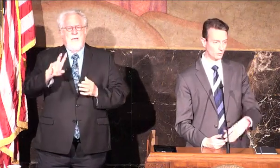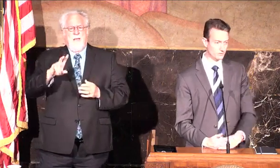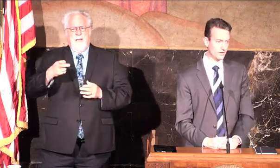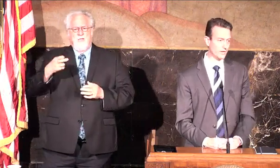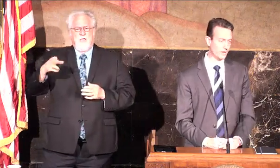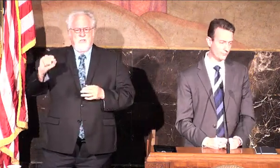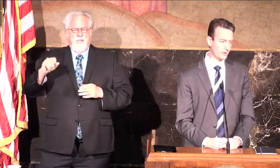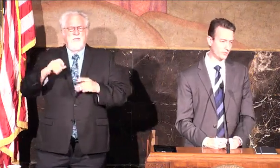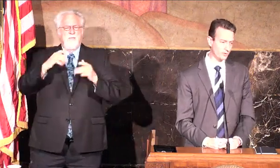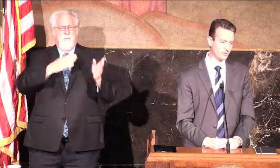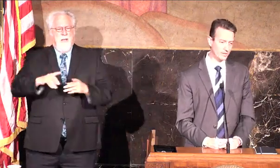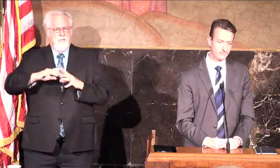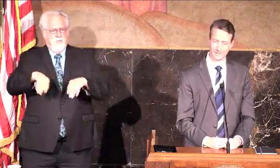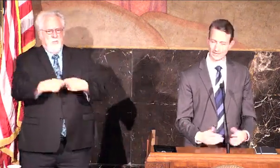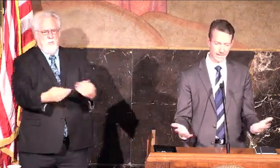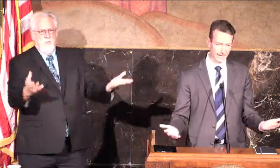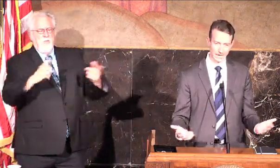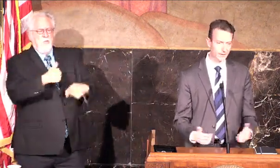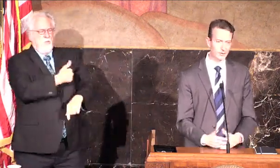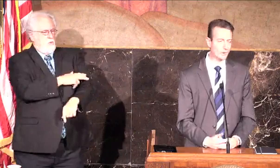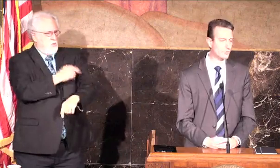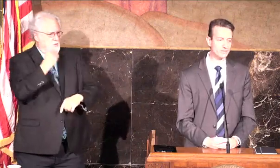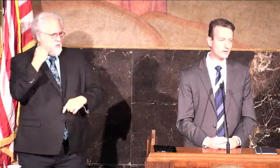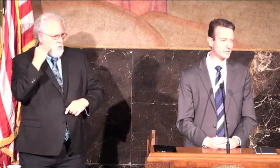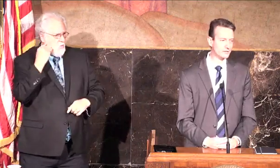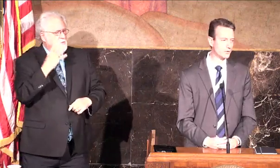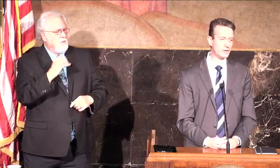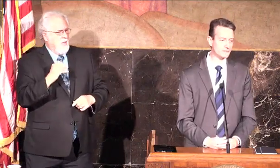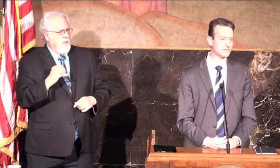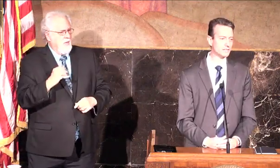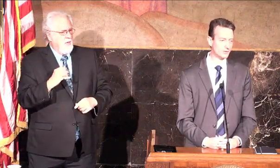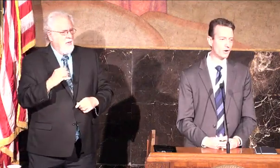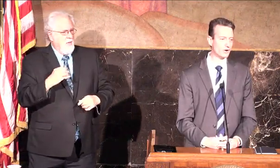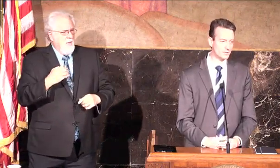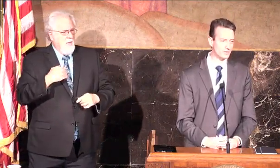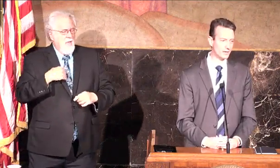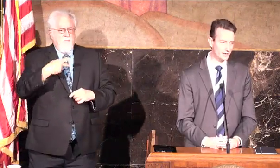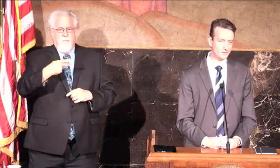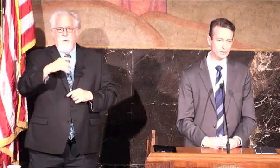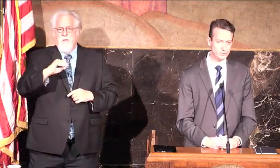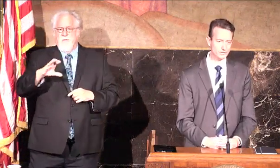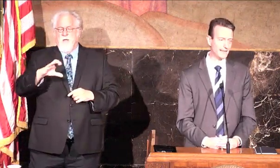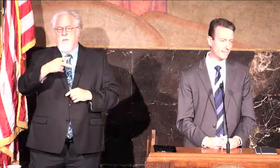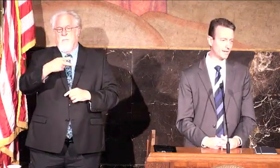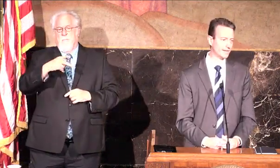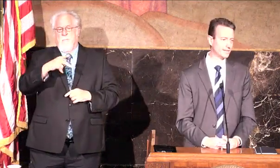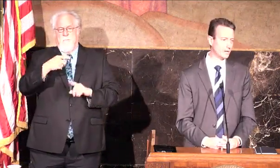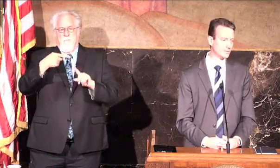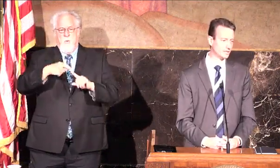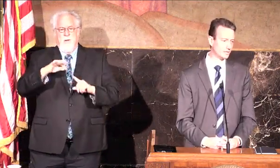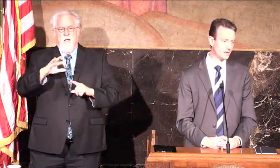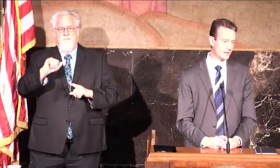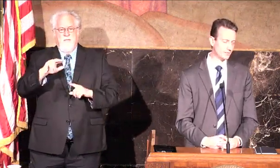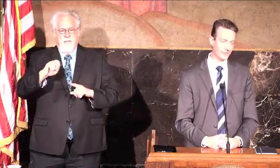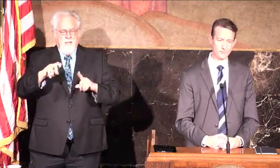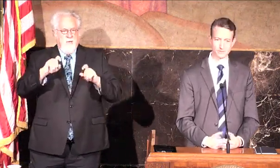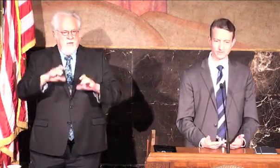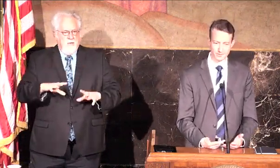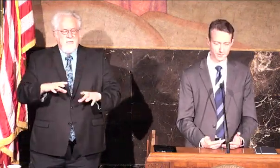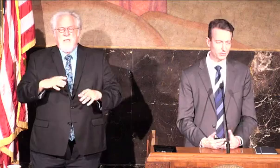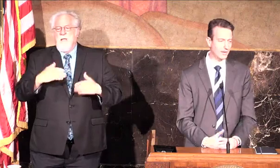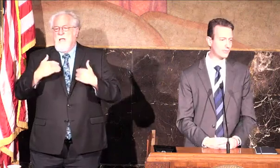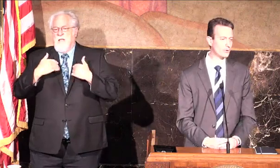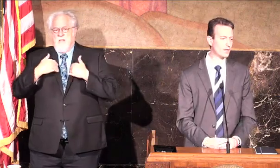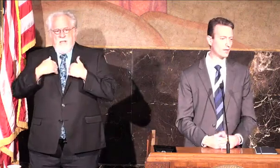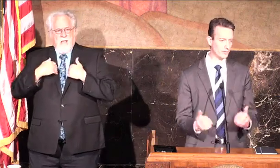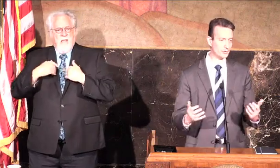nursing homes for their point of care. And there are point of care tests across the state that are already in use. The Abbott ID Now machine platform, the